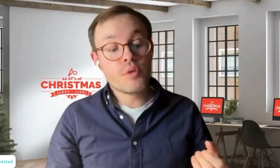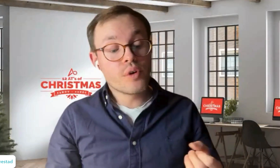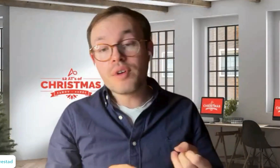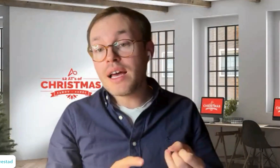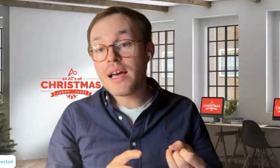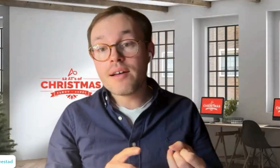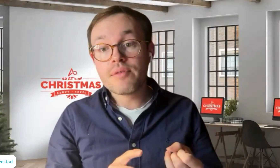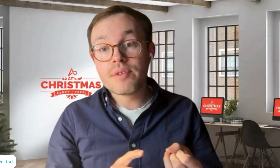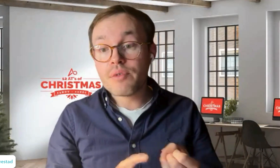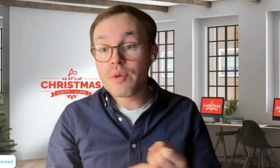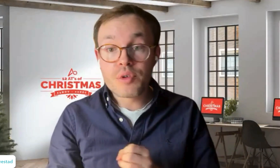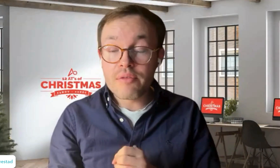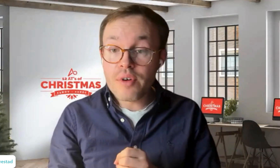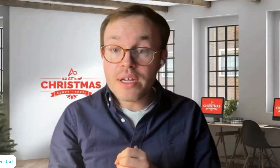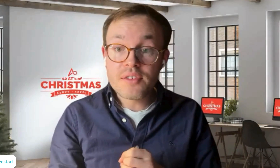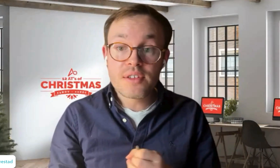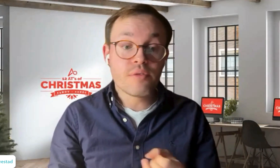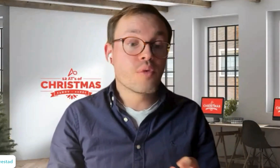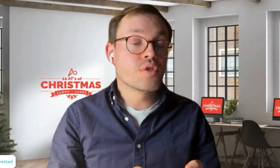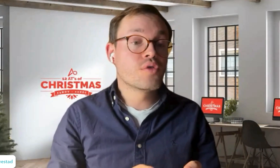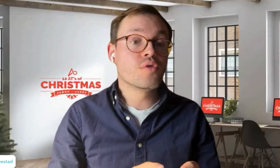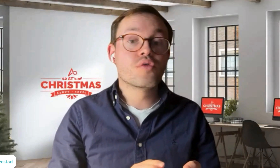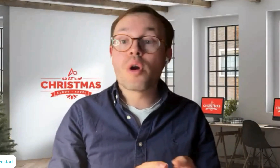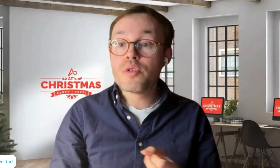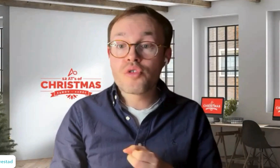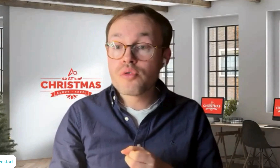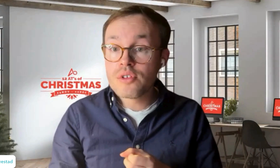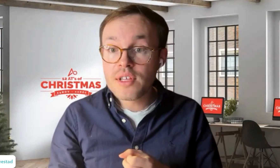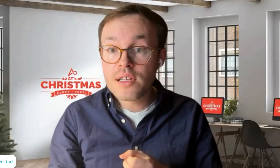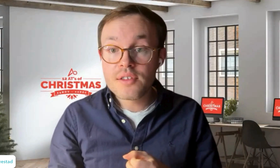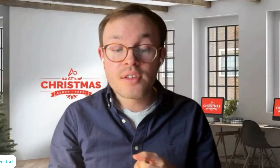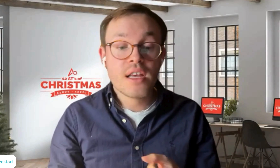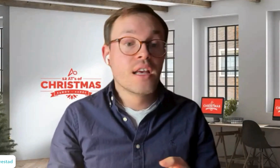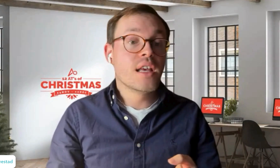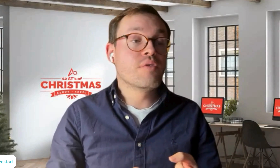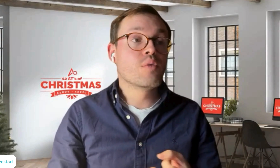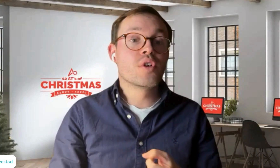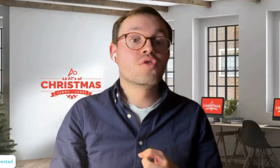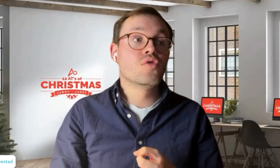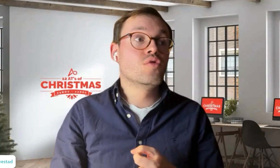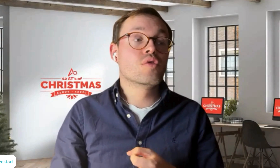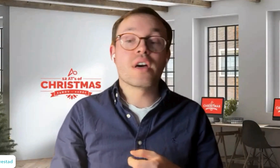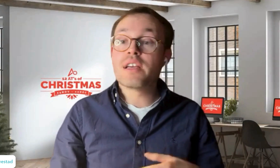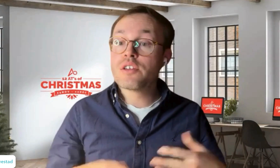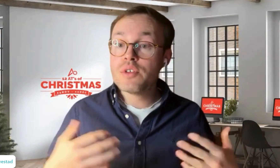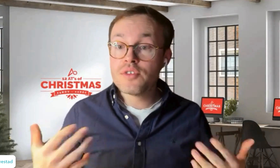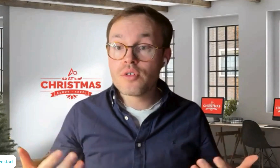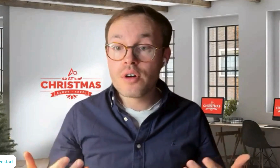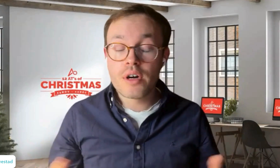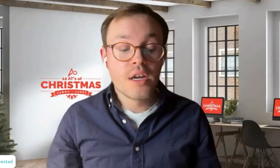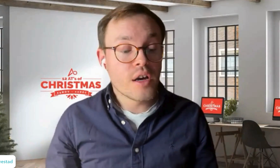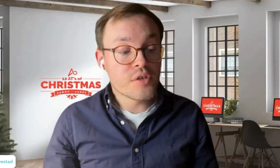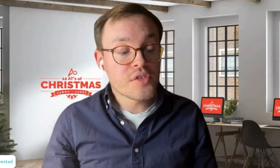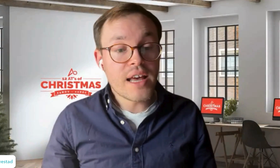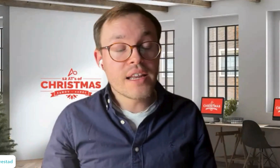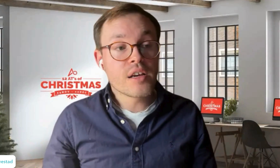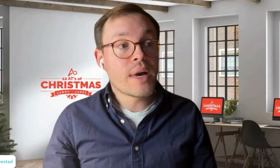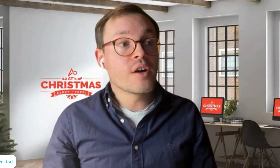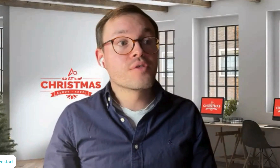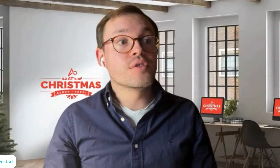to have friends, if you want to grow your social skills, if you want to kind of increase your understanding about,